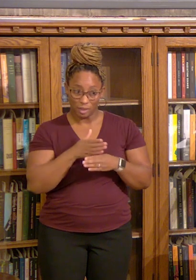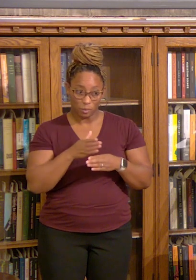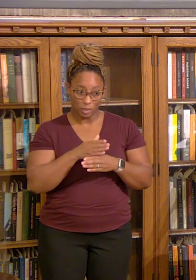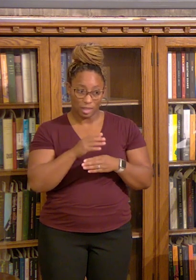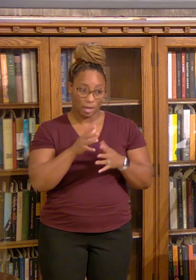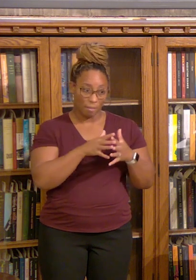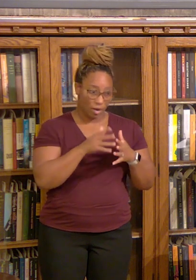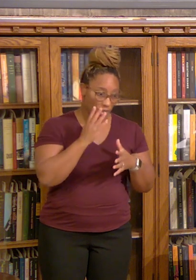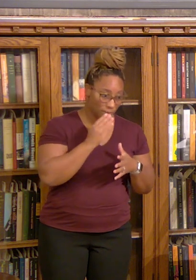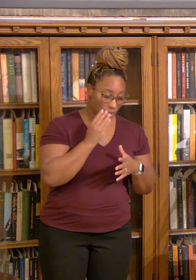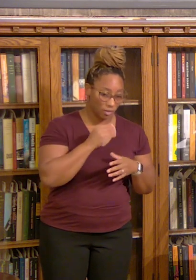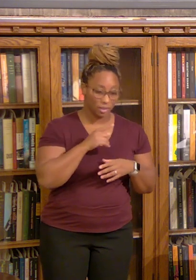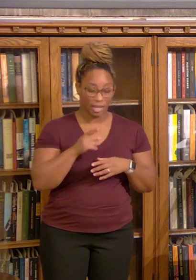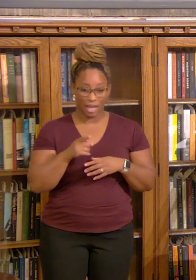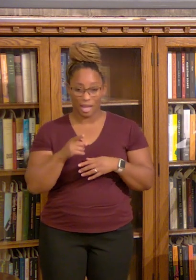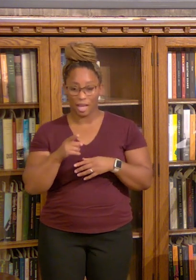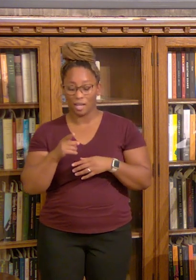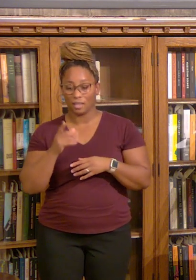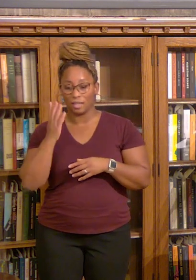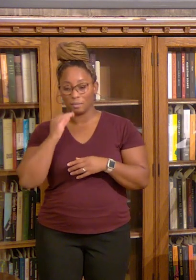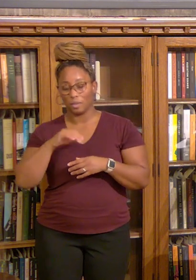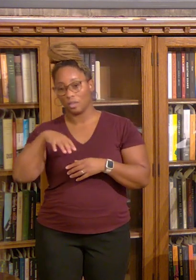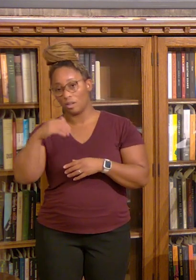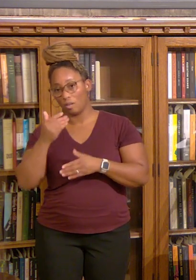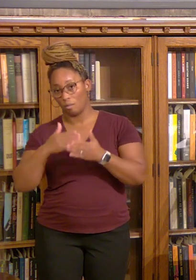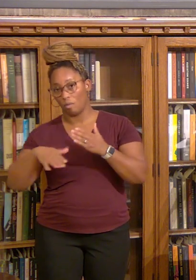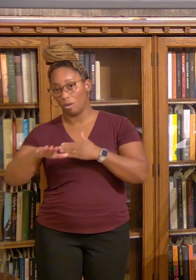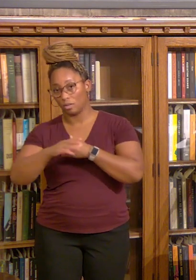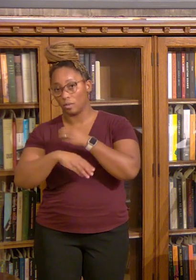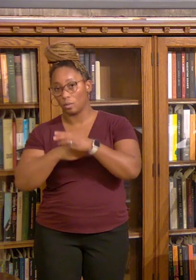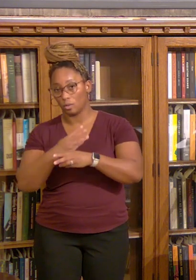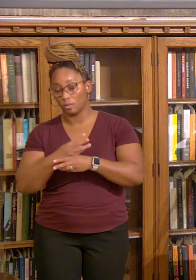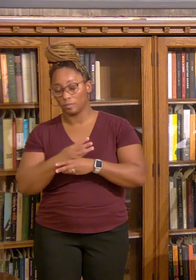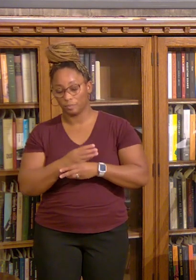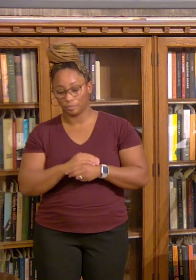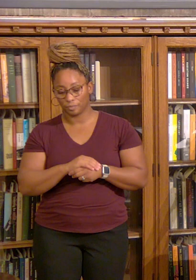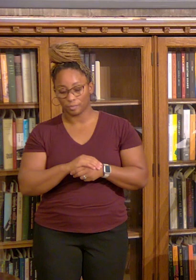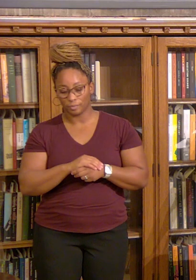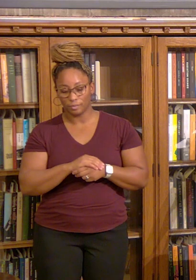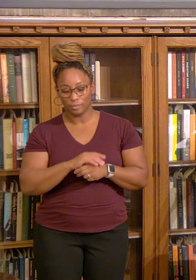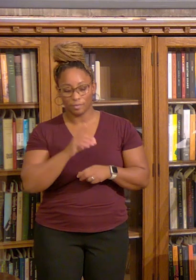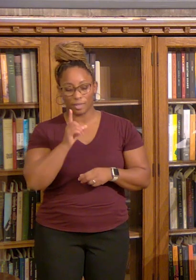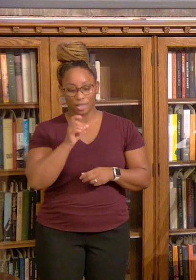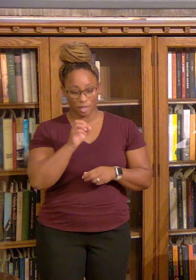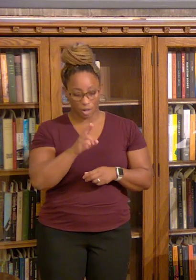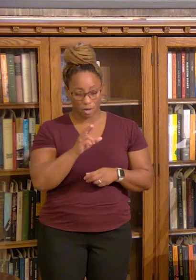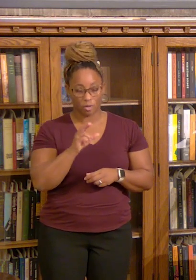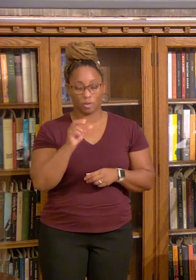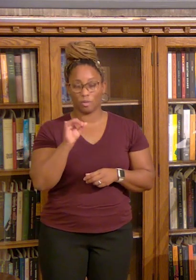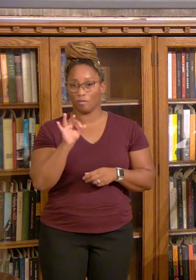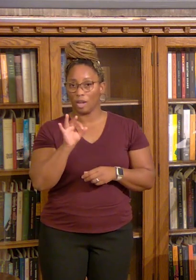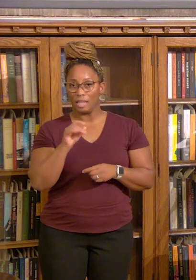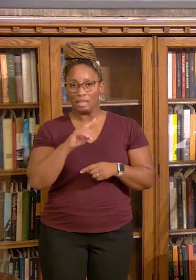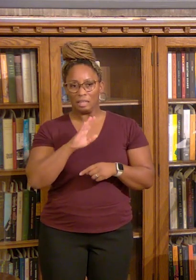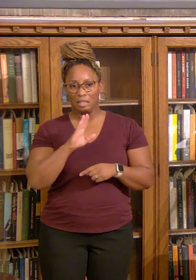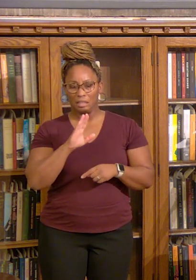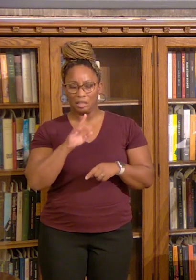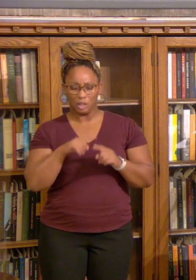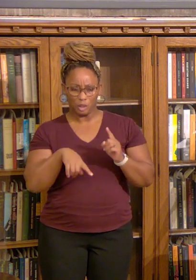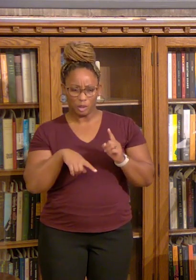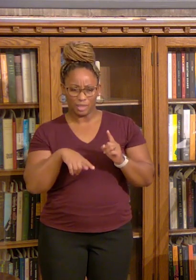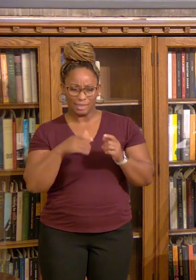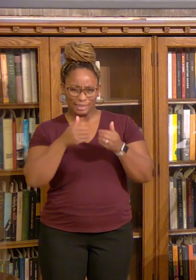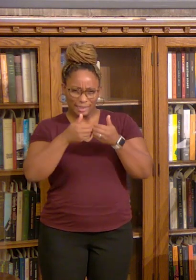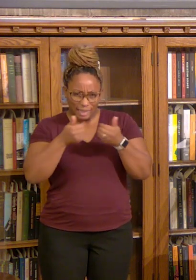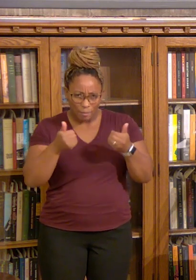American experience and the experience in other parts of the world Dr Franklin therefore could never really blissfully